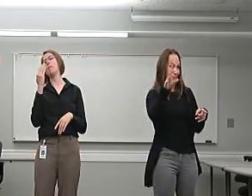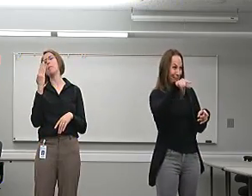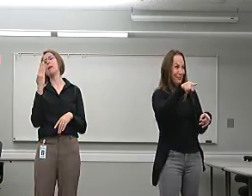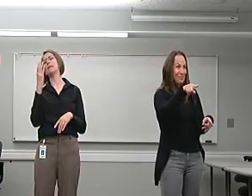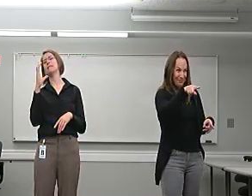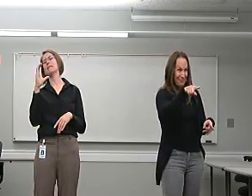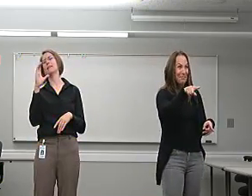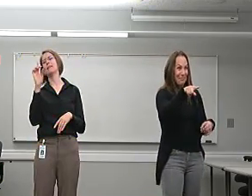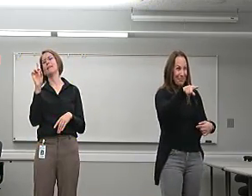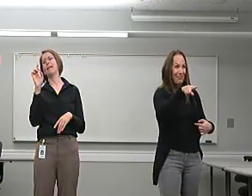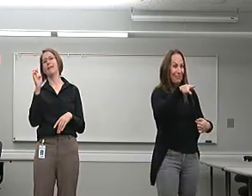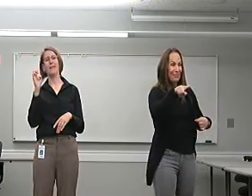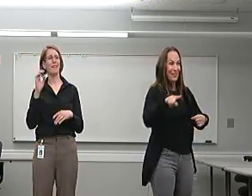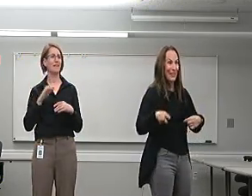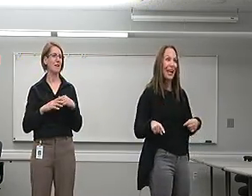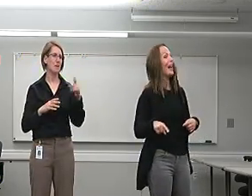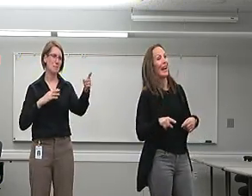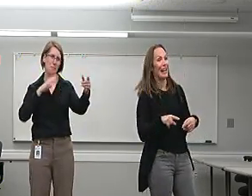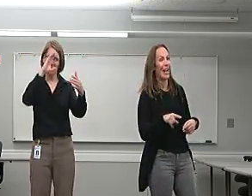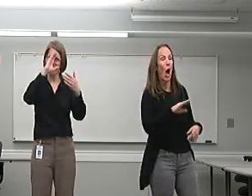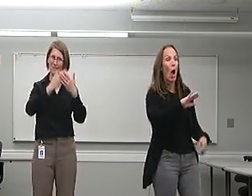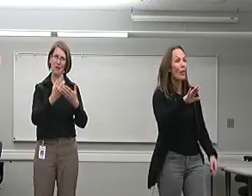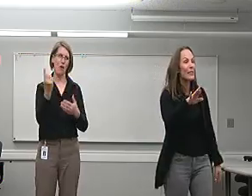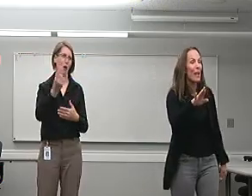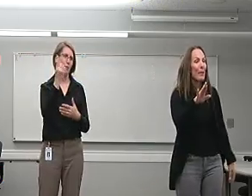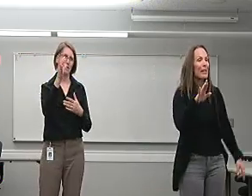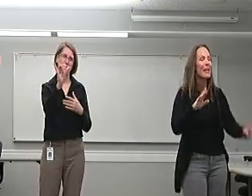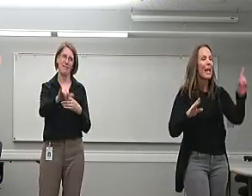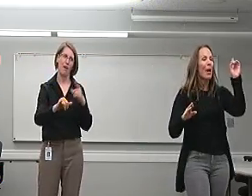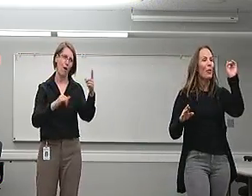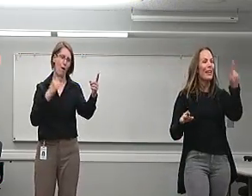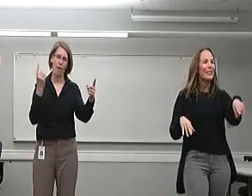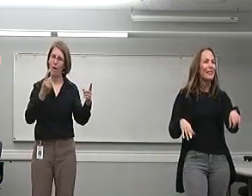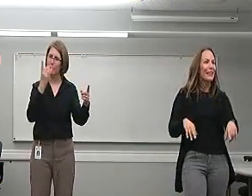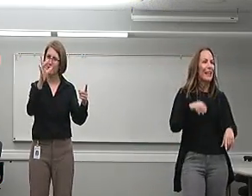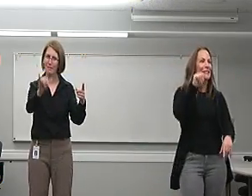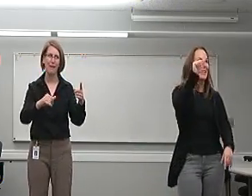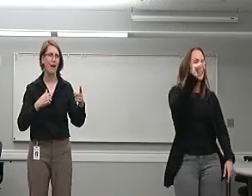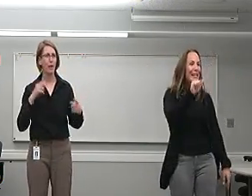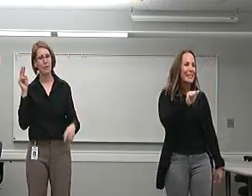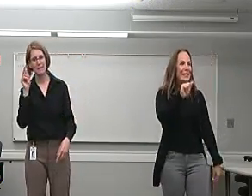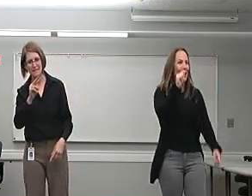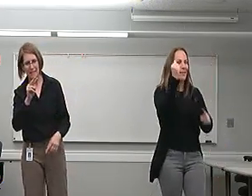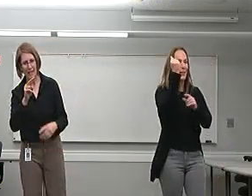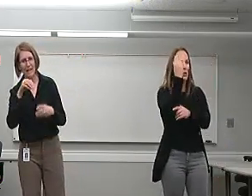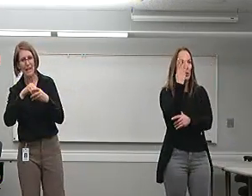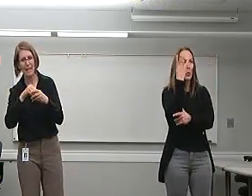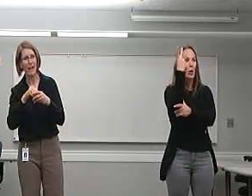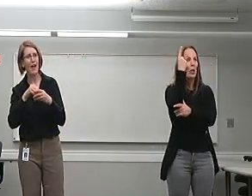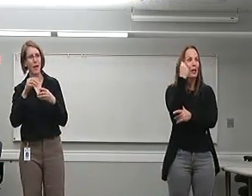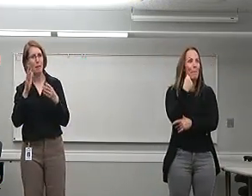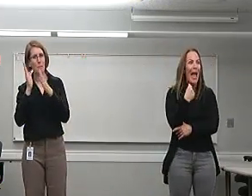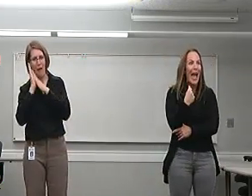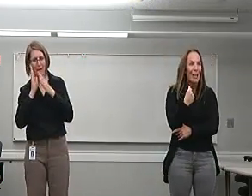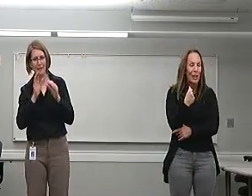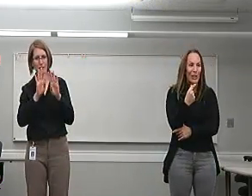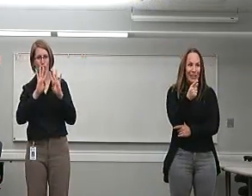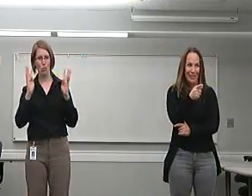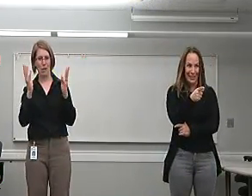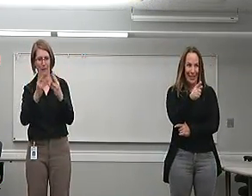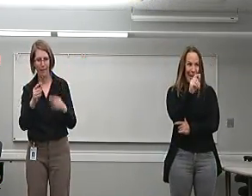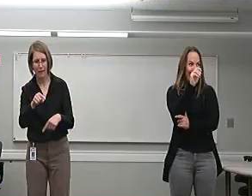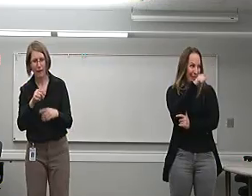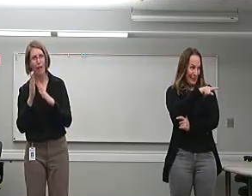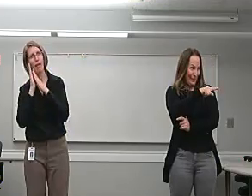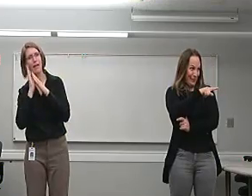My son did that. Yeah, all the time. Because it's visual patterns. We're